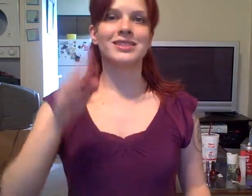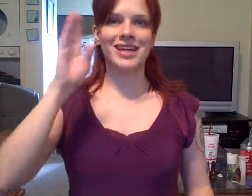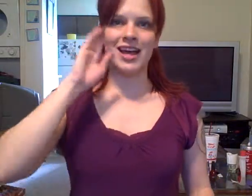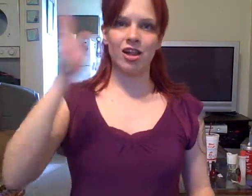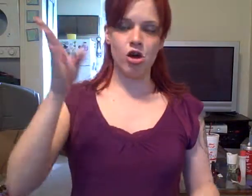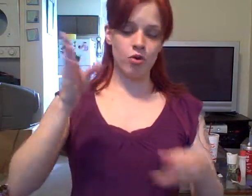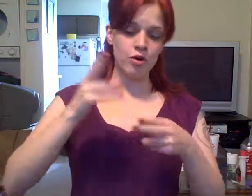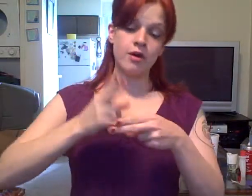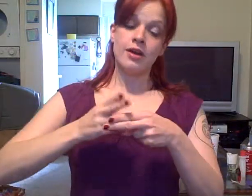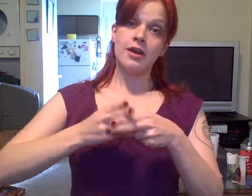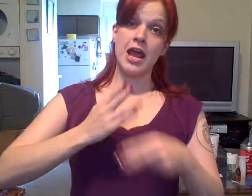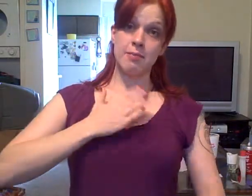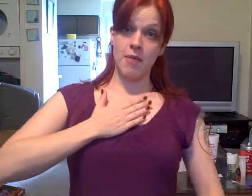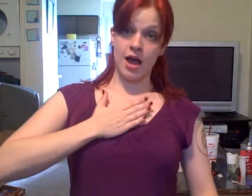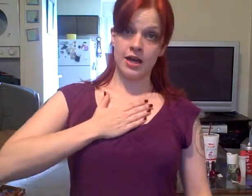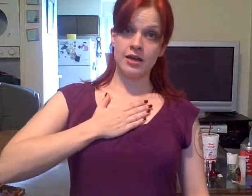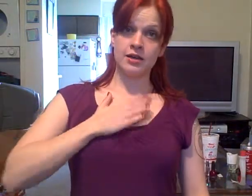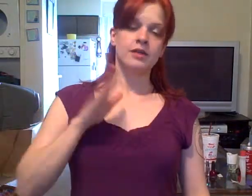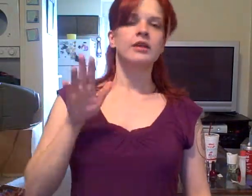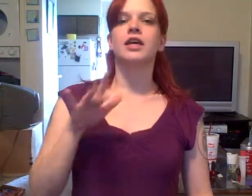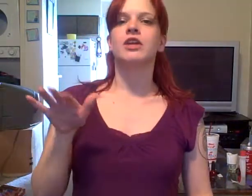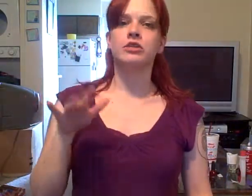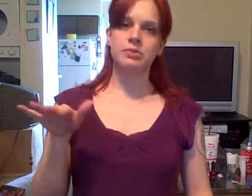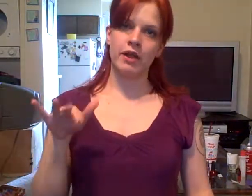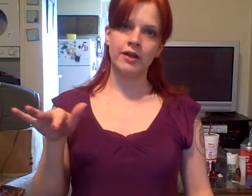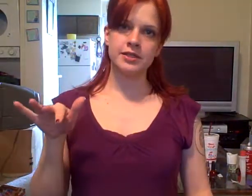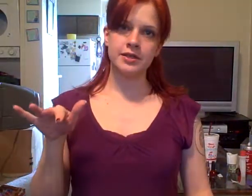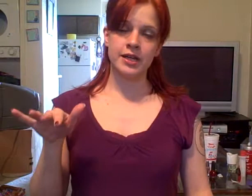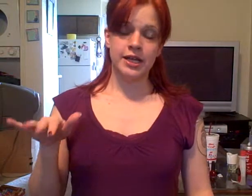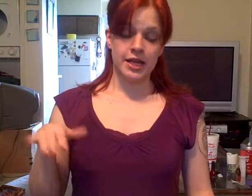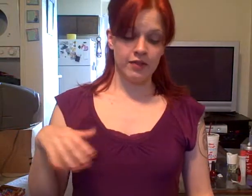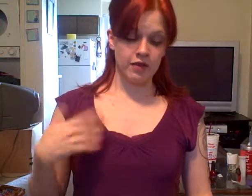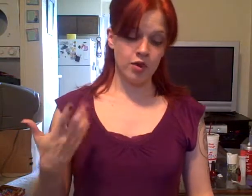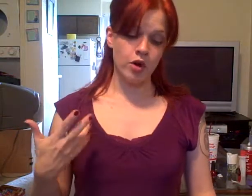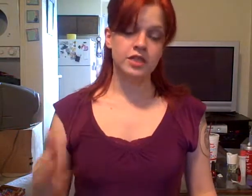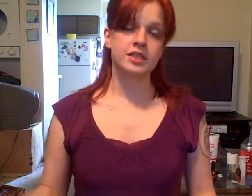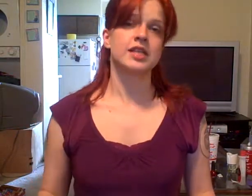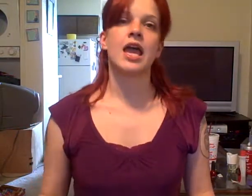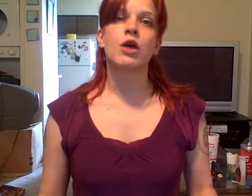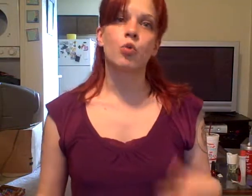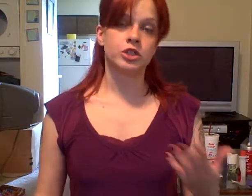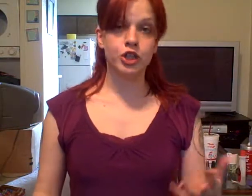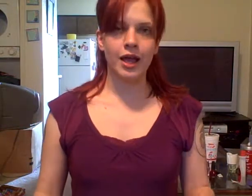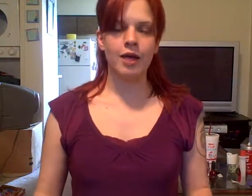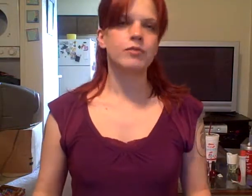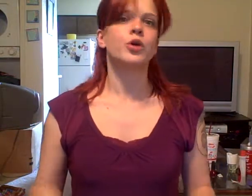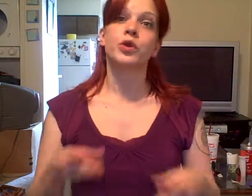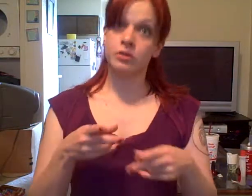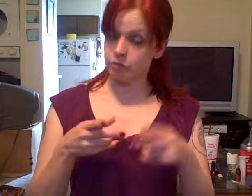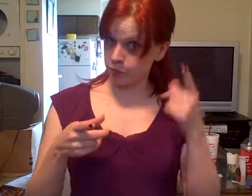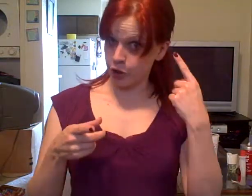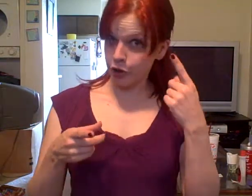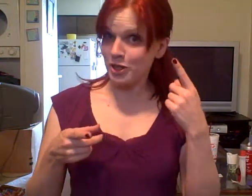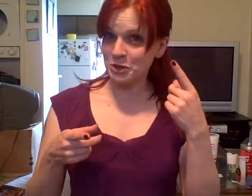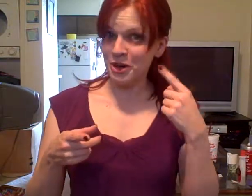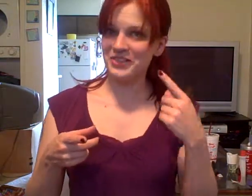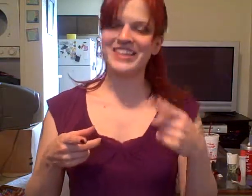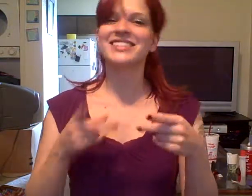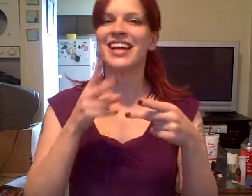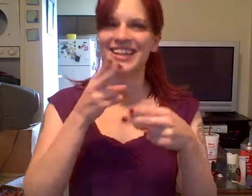say, hello, name mine, and then you'd spell it. And then if you wanted to say, what's your name, you would put on your question mark face